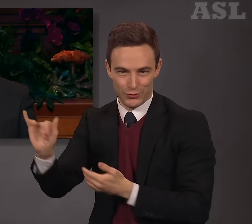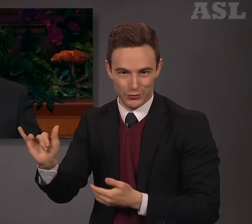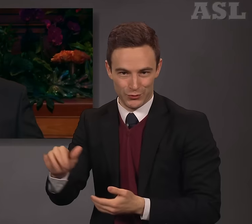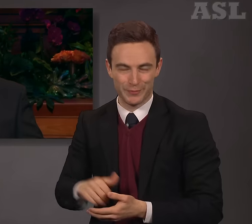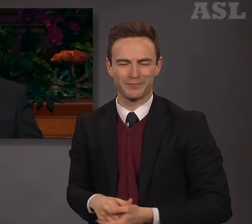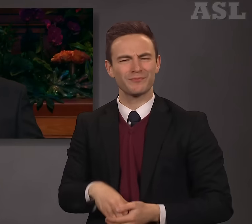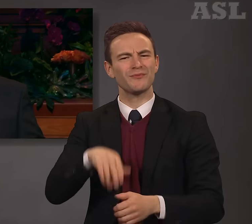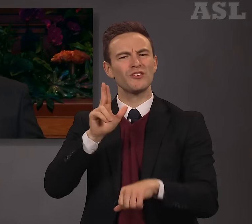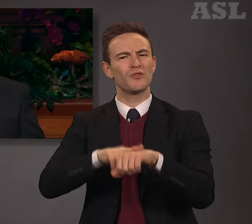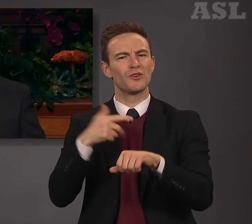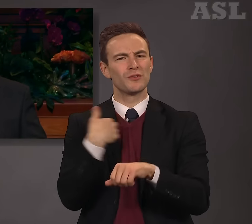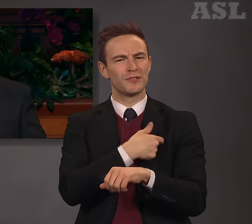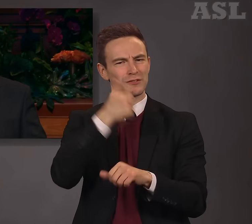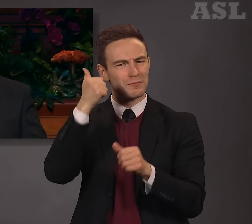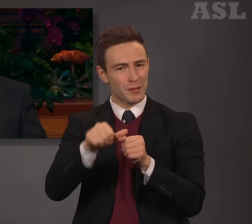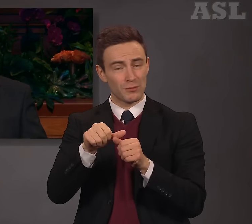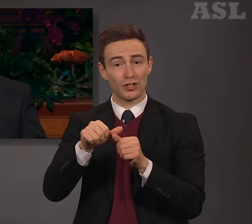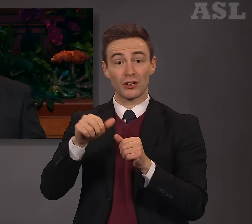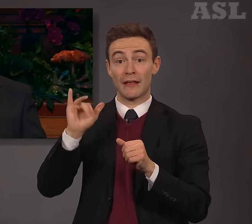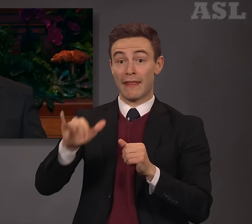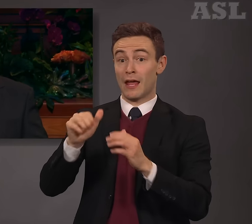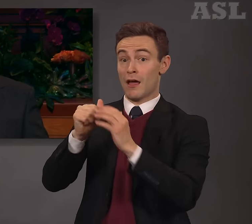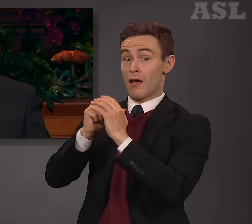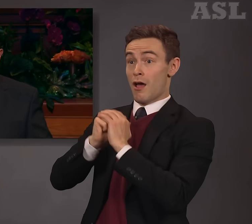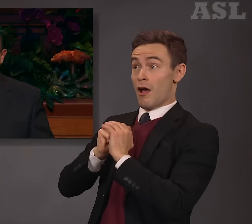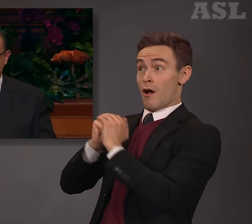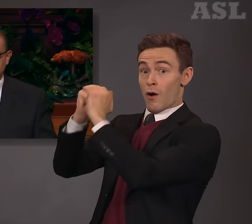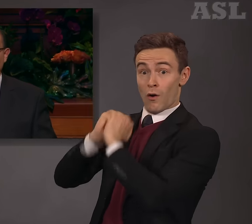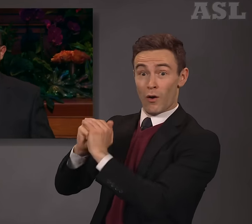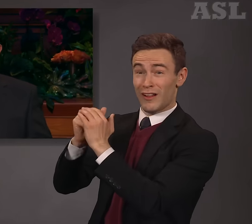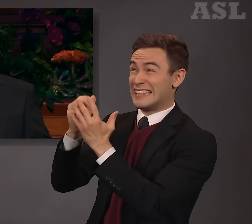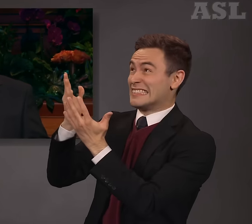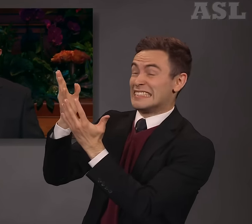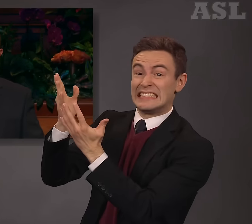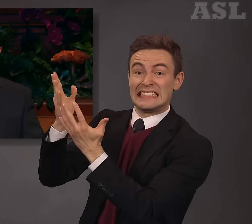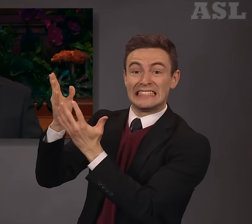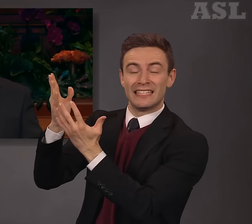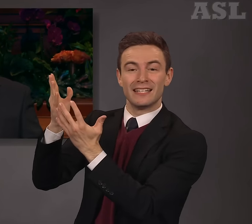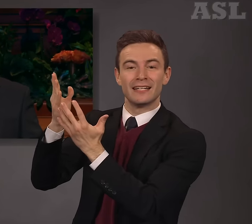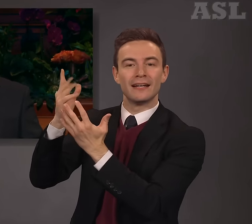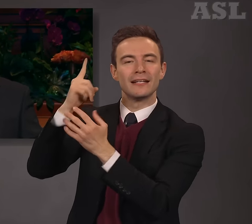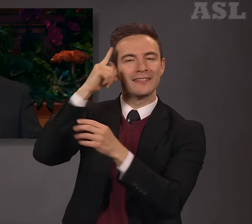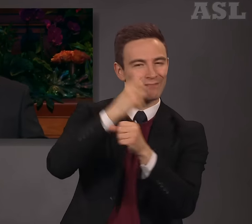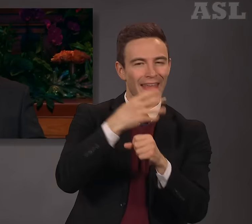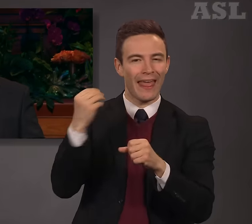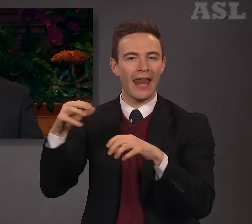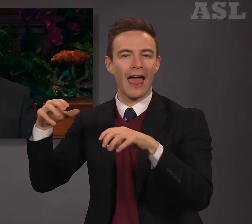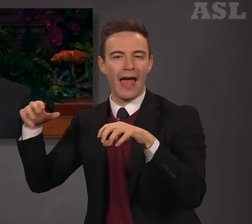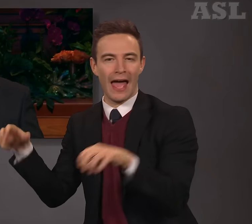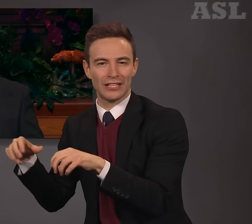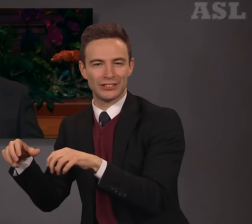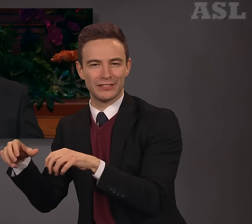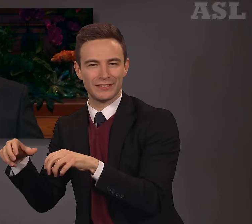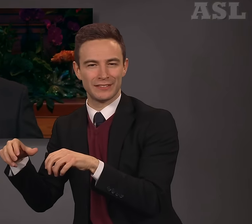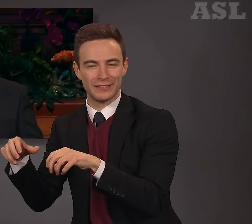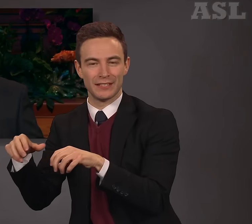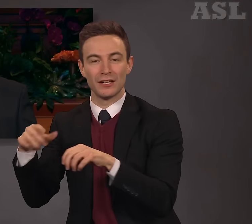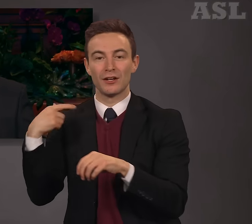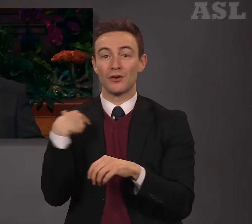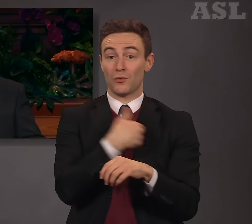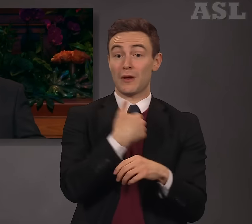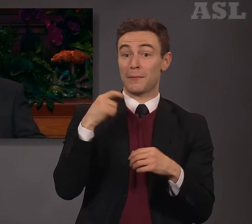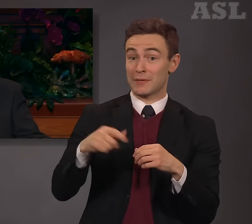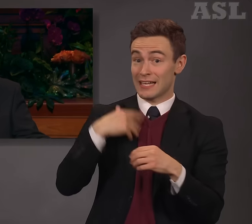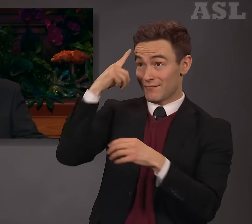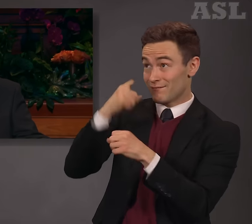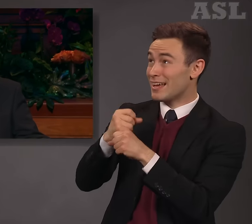need to remember that calling is a matter of faith and action. Faith to recognize that we have a Heavenly Father who answers